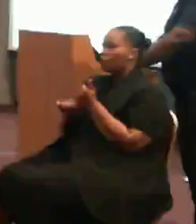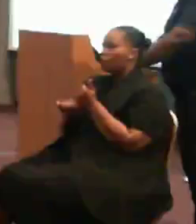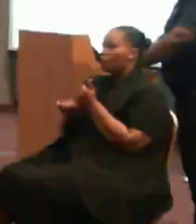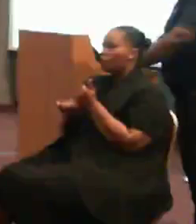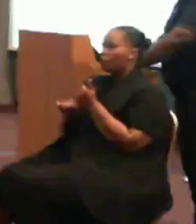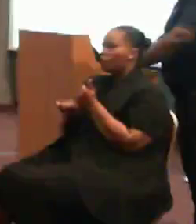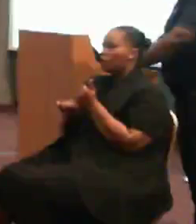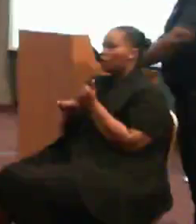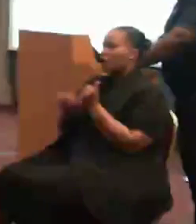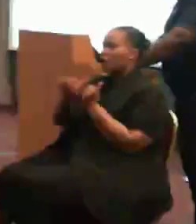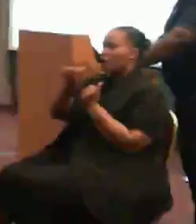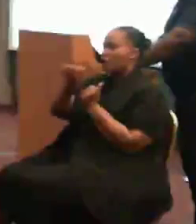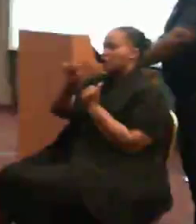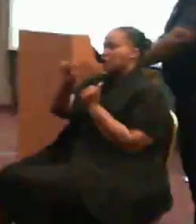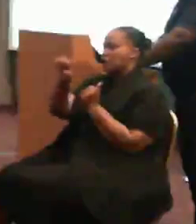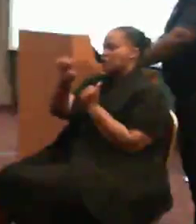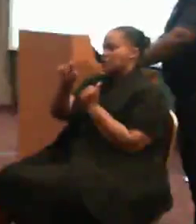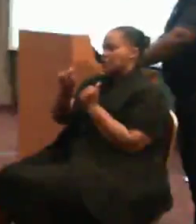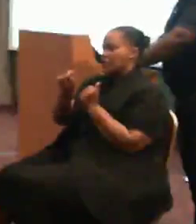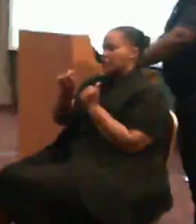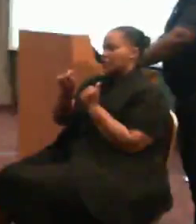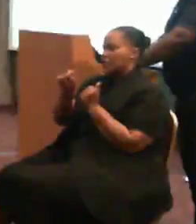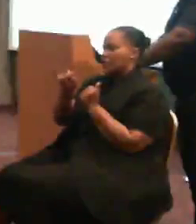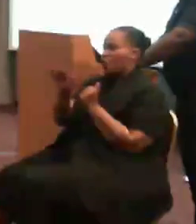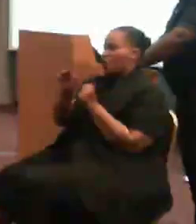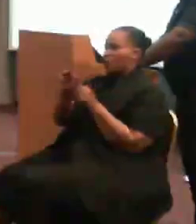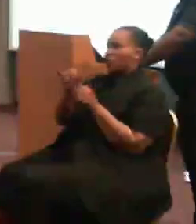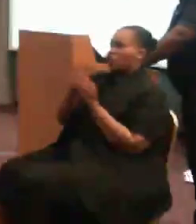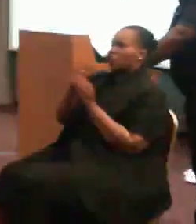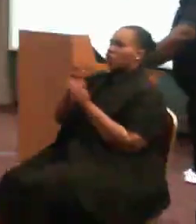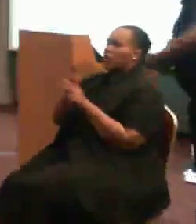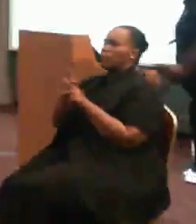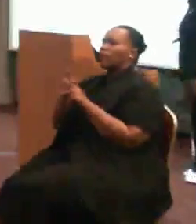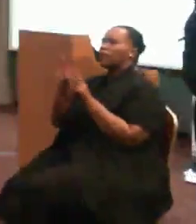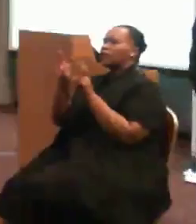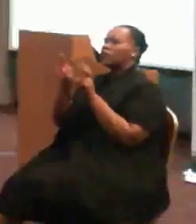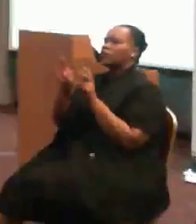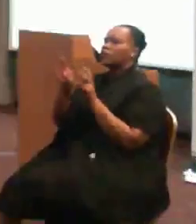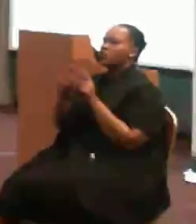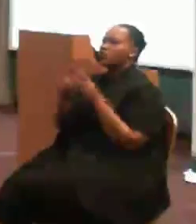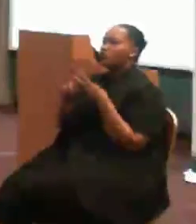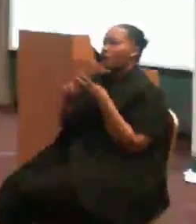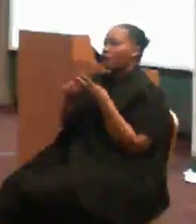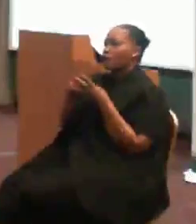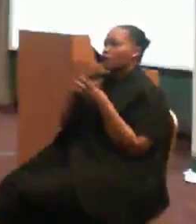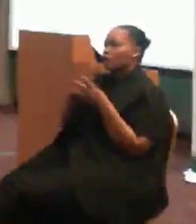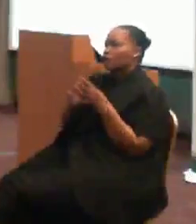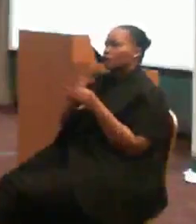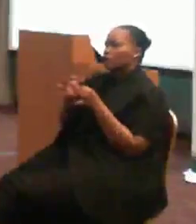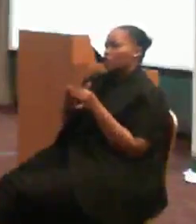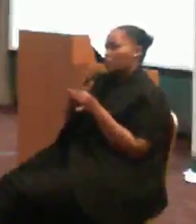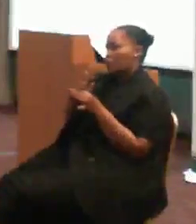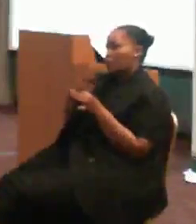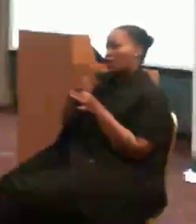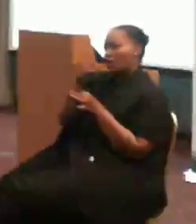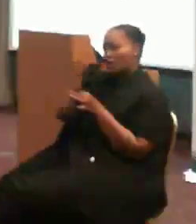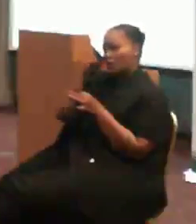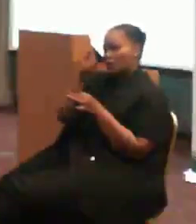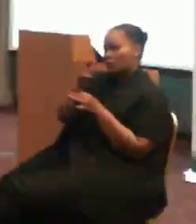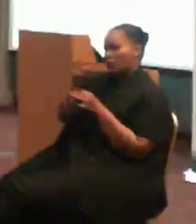second issue that I just wanted to understand. You seem to be, as ESCOM,